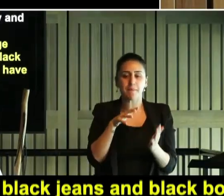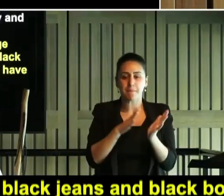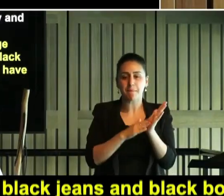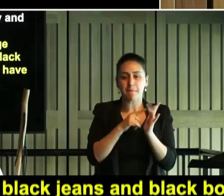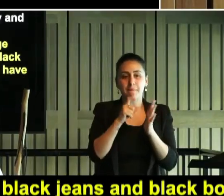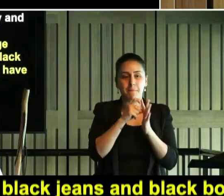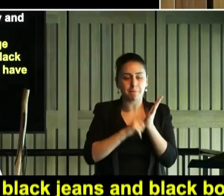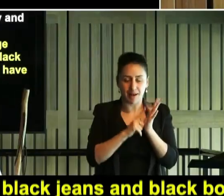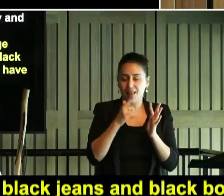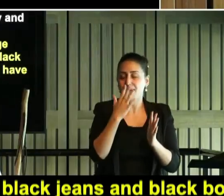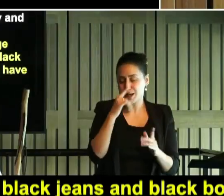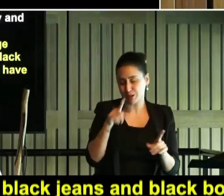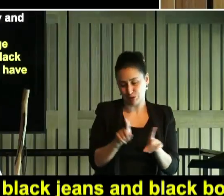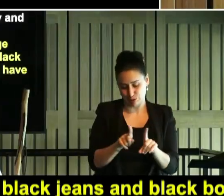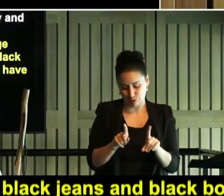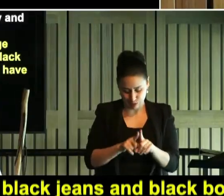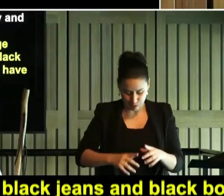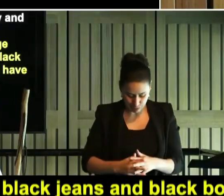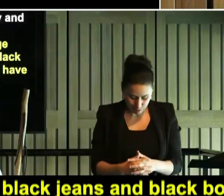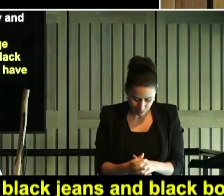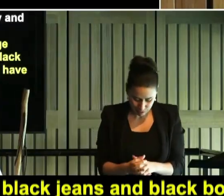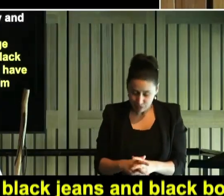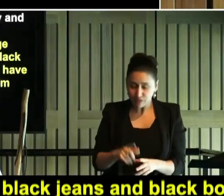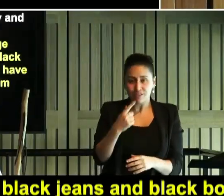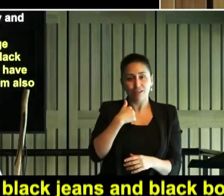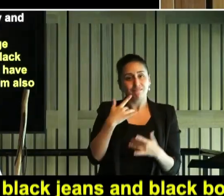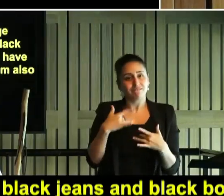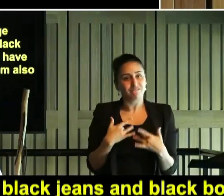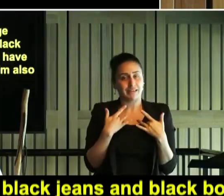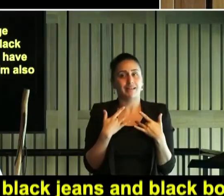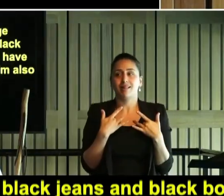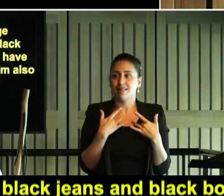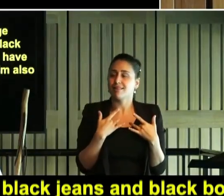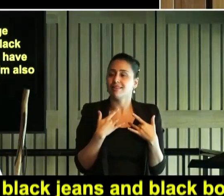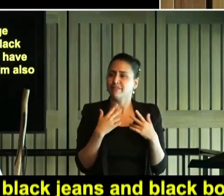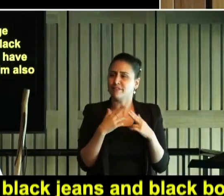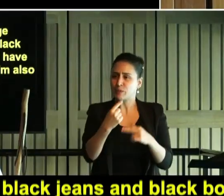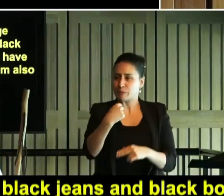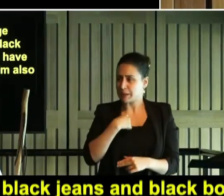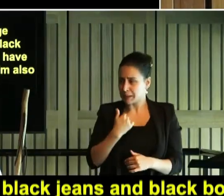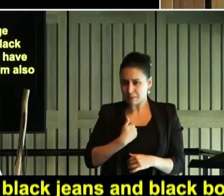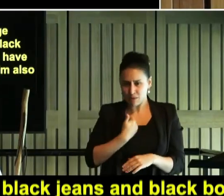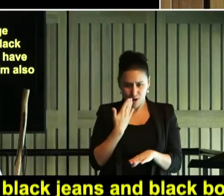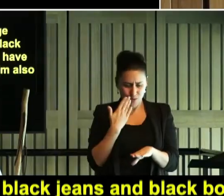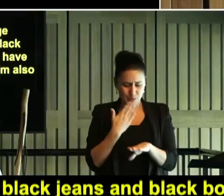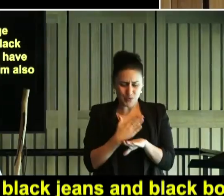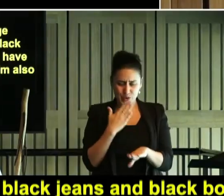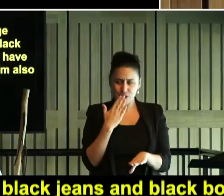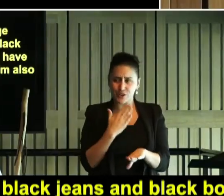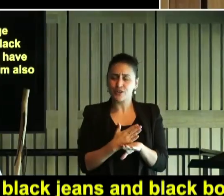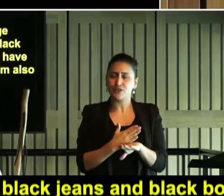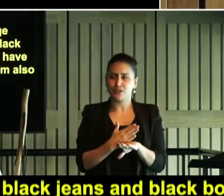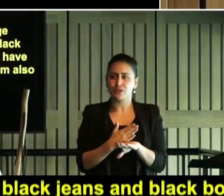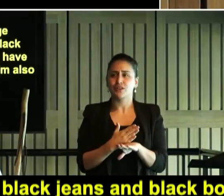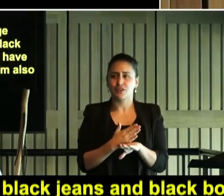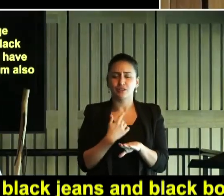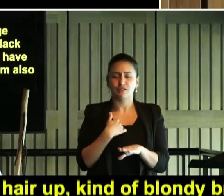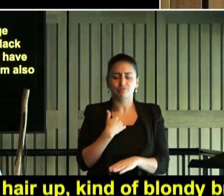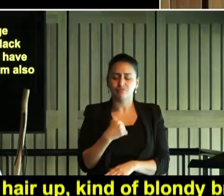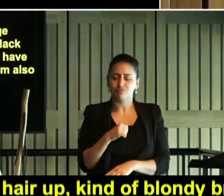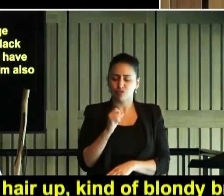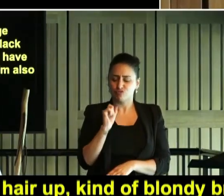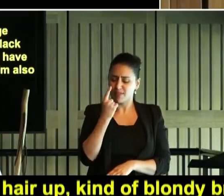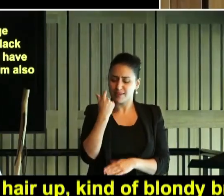as well. So I guess I feel like, for me, I've realised